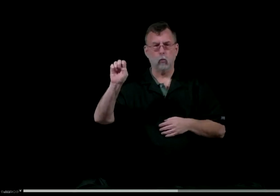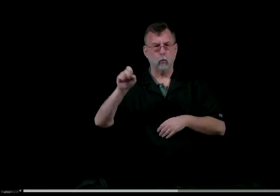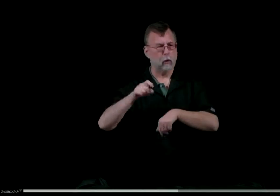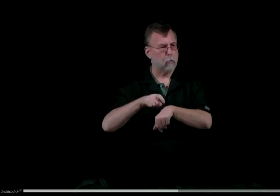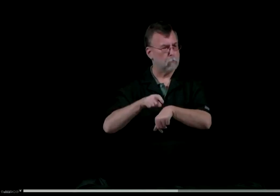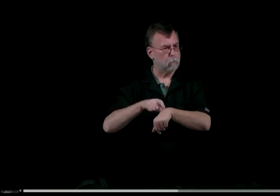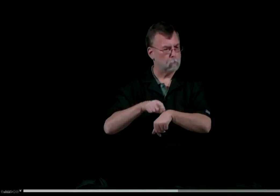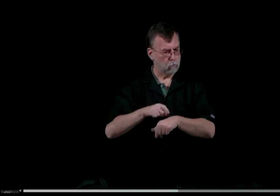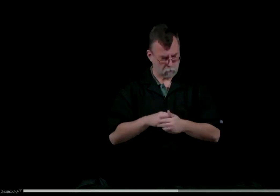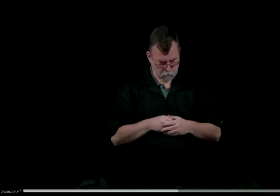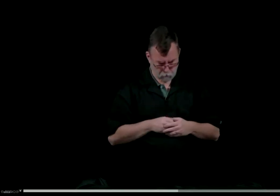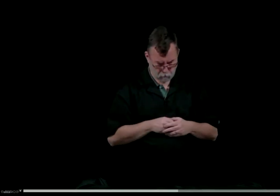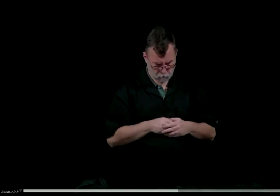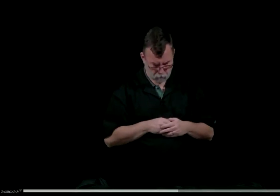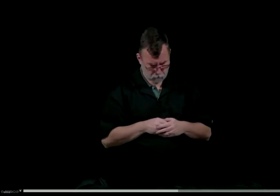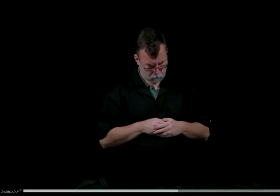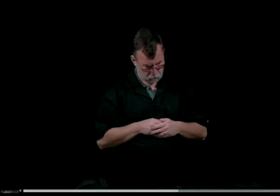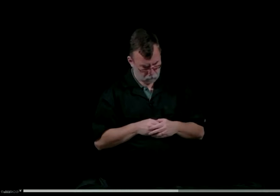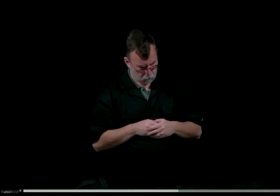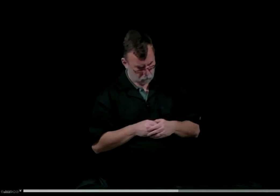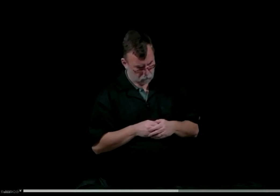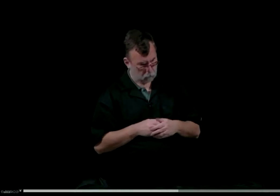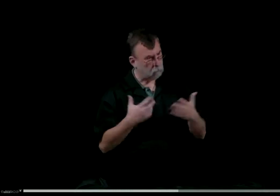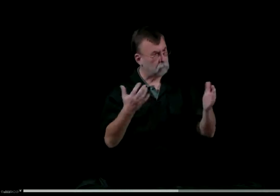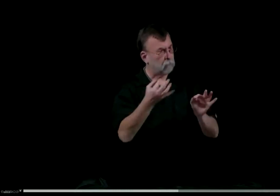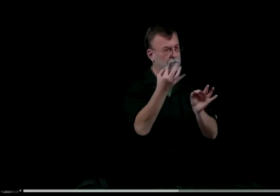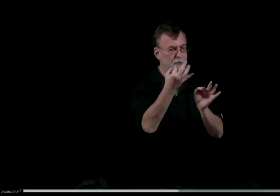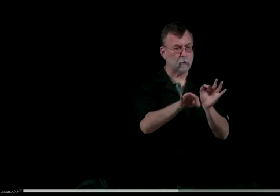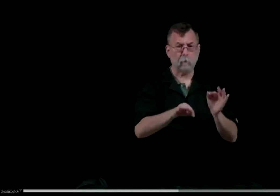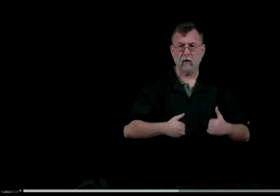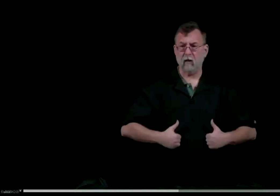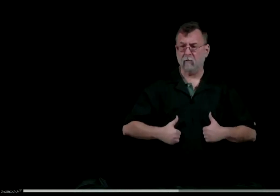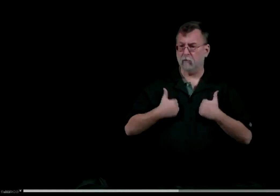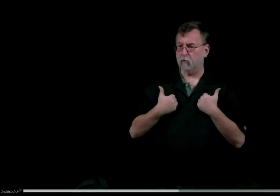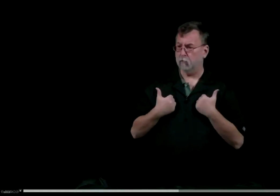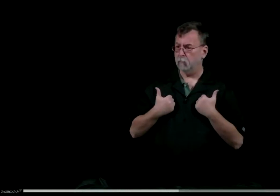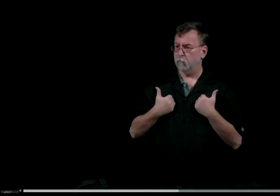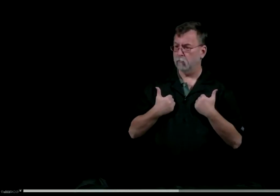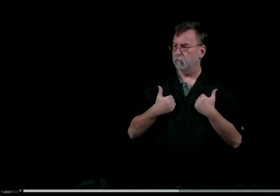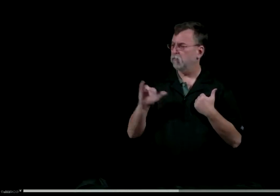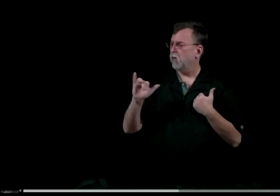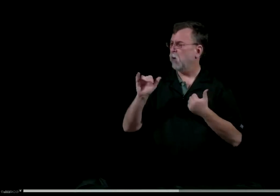We can pray to God during some quiet time, during our solitude. Simple living.